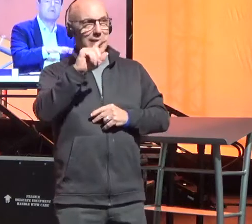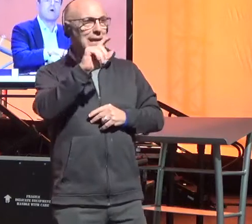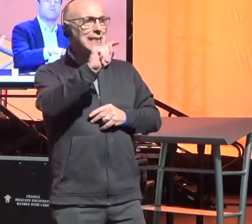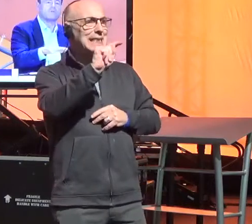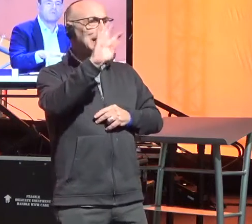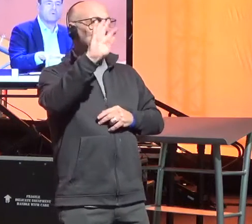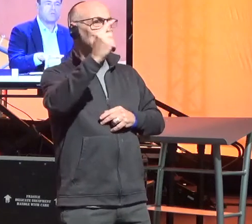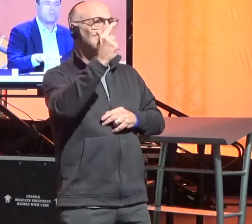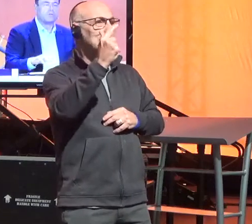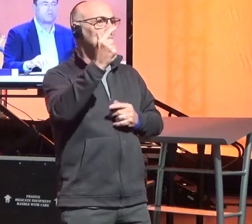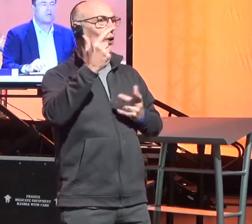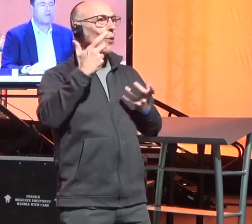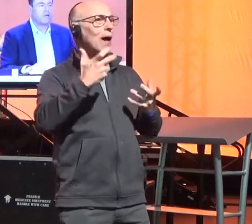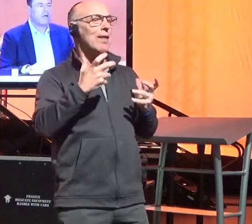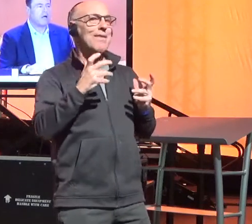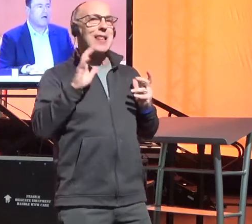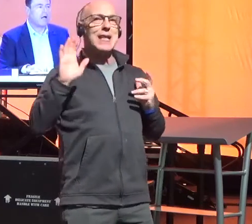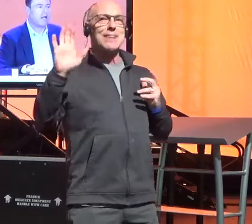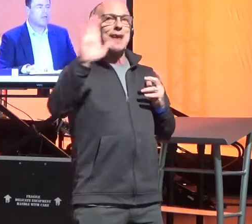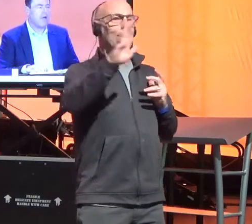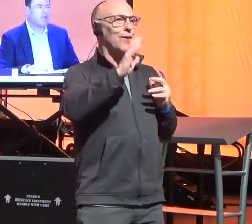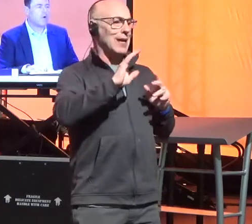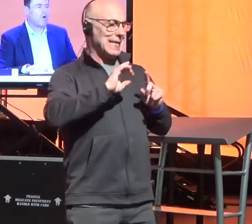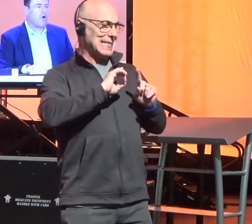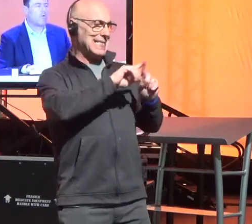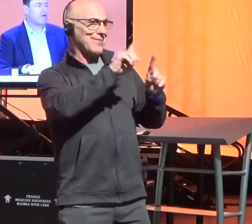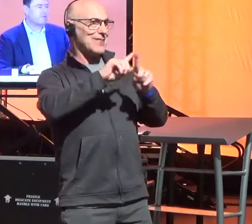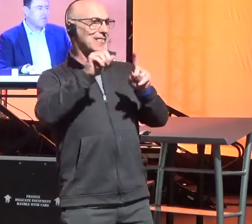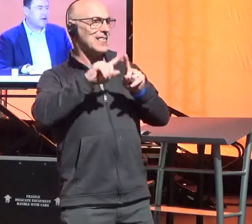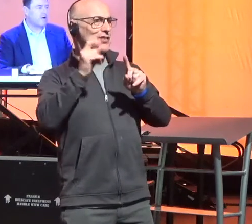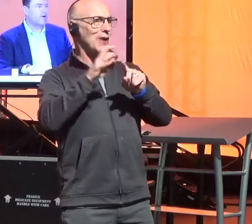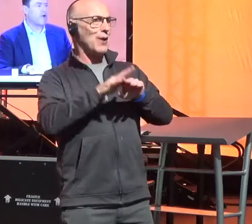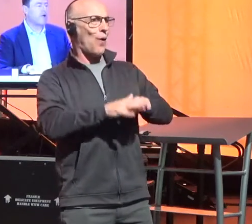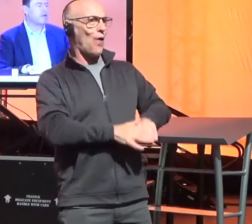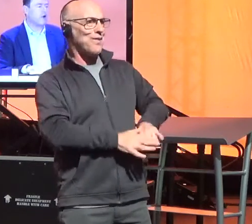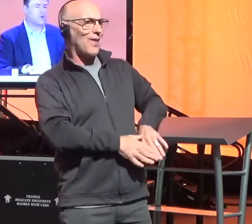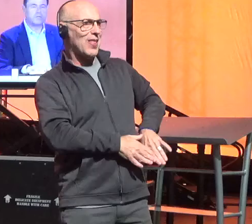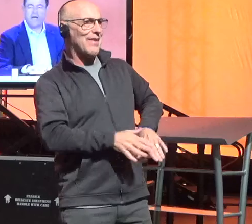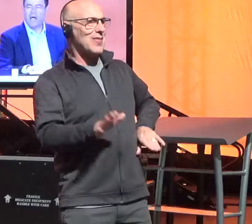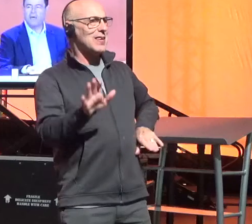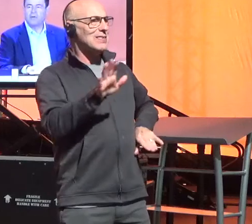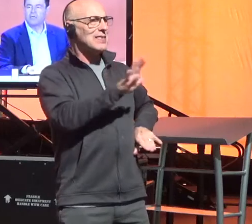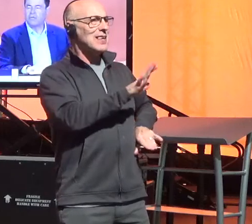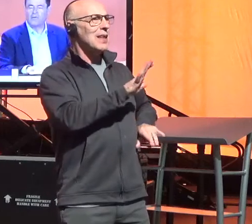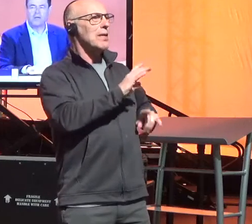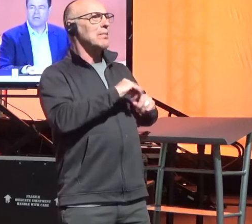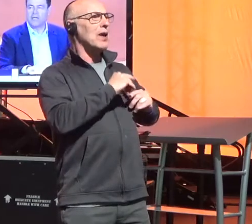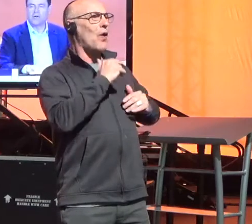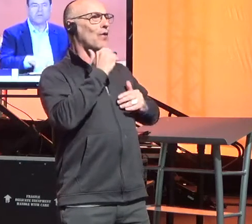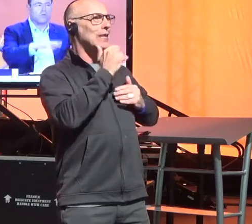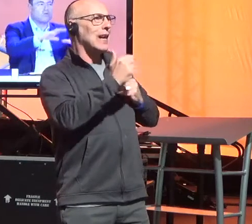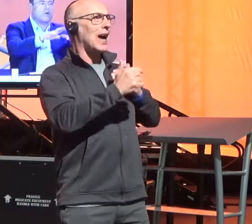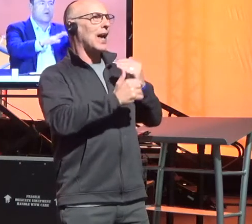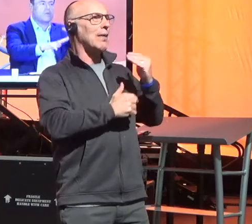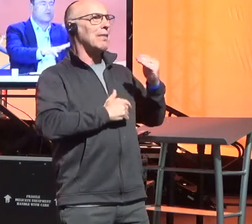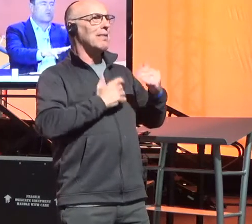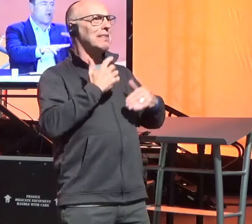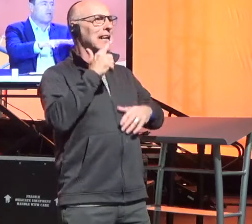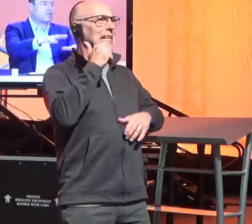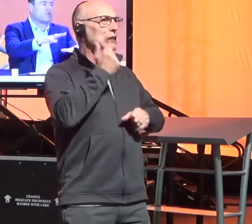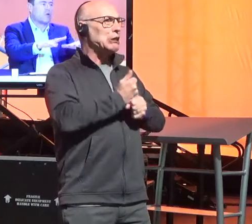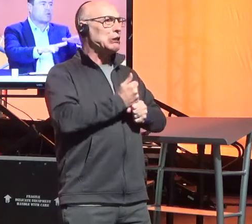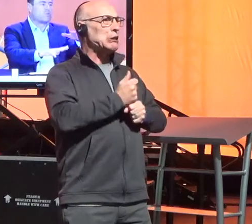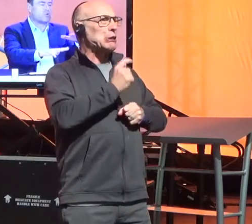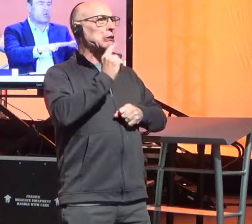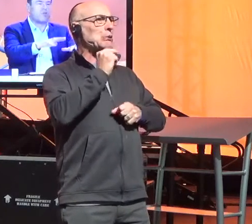paper over differences that were always there, and over time, and just give it a decade or two, the strains